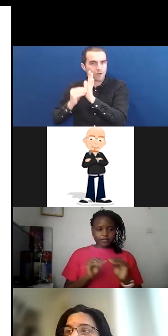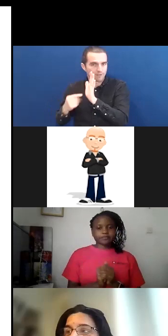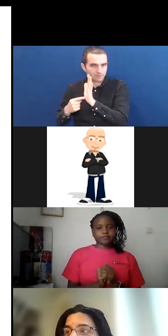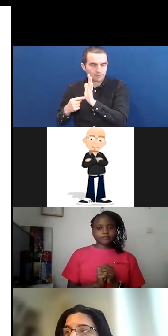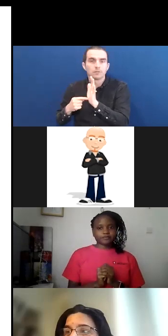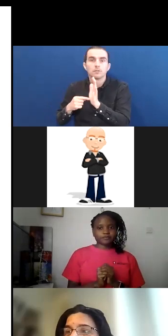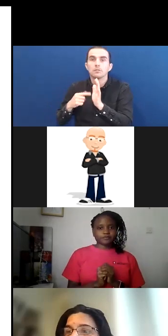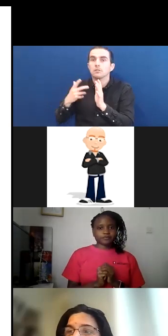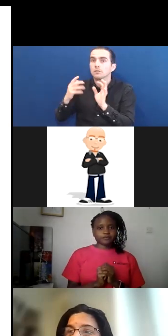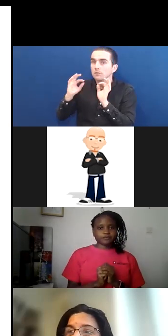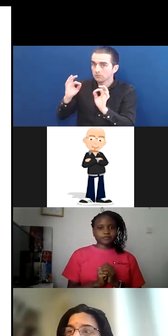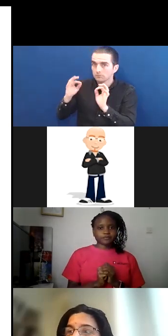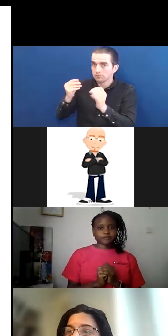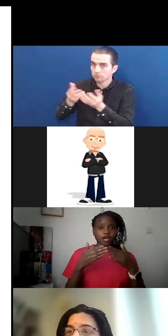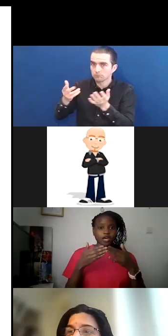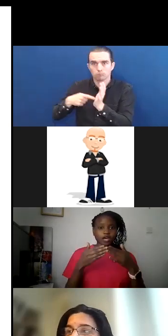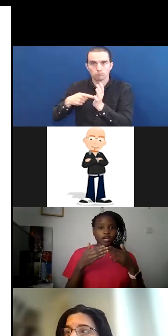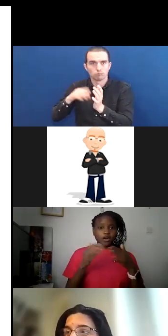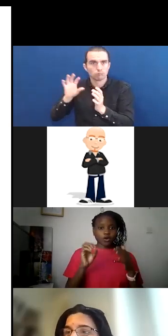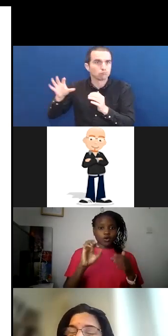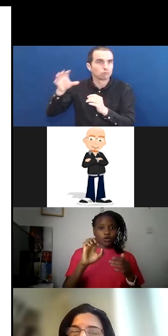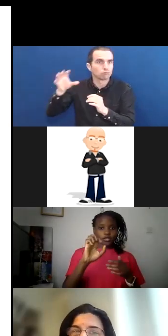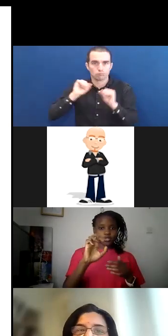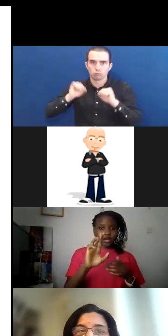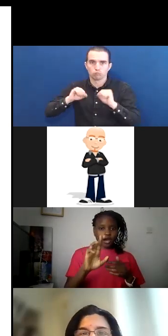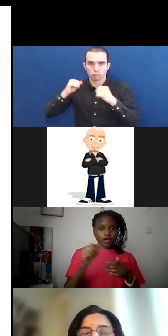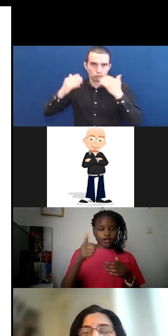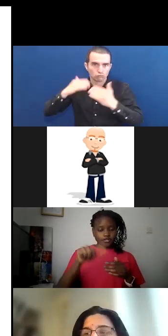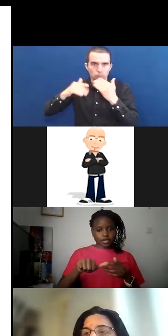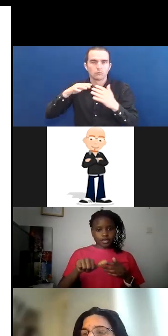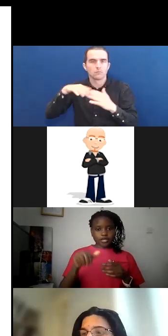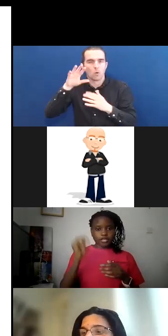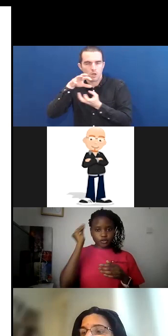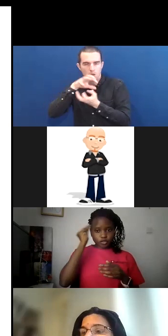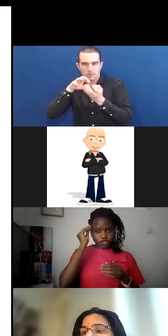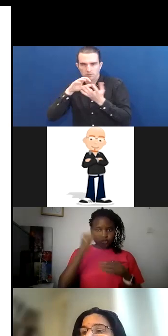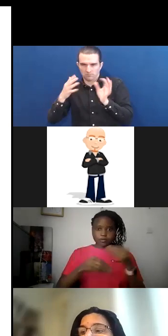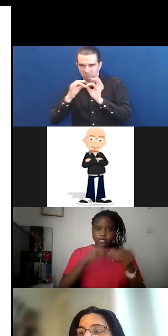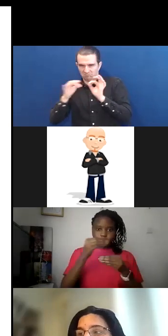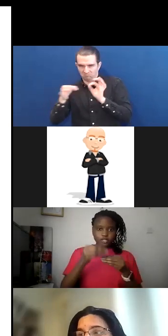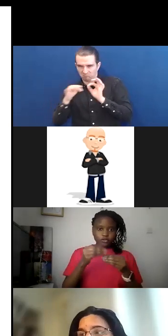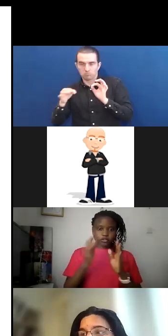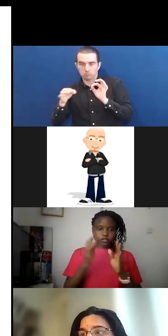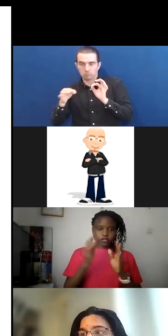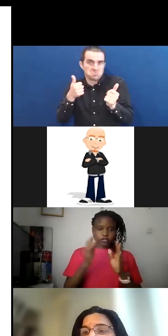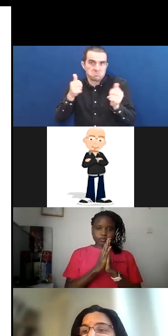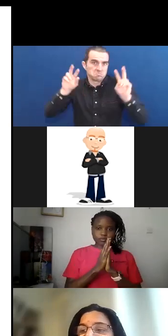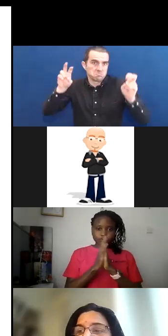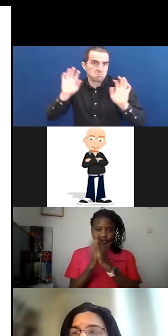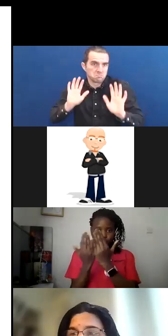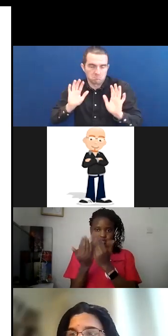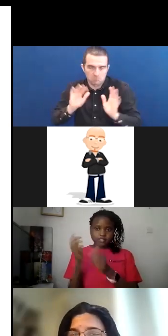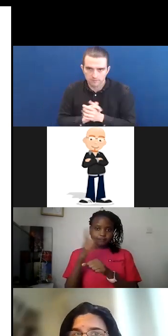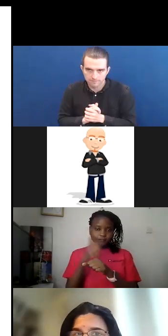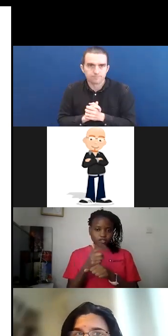And basically, open educational resources are any educational materials, books, videos, what have you, that are in the public domain or have